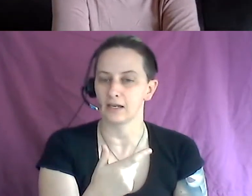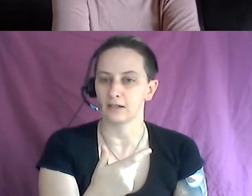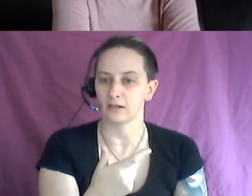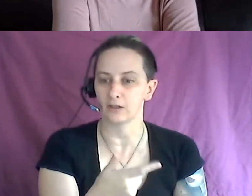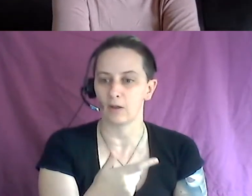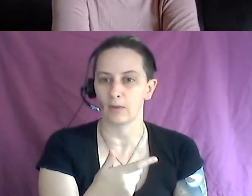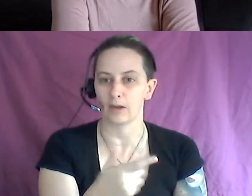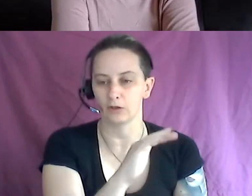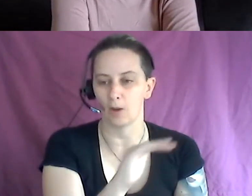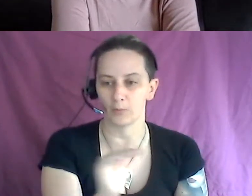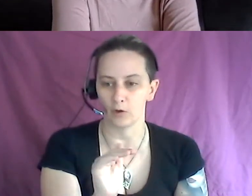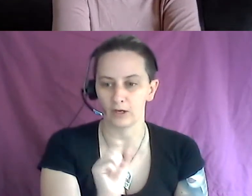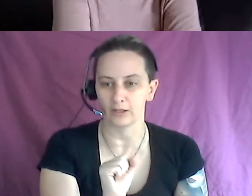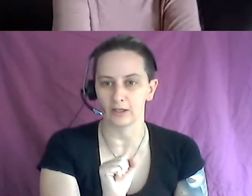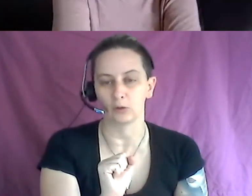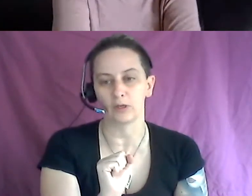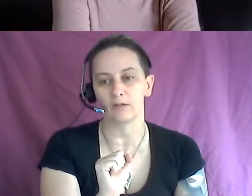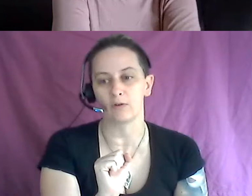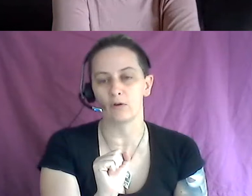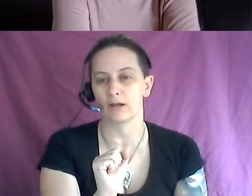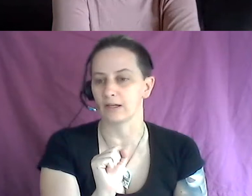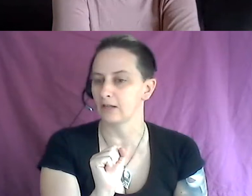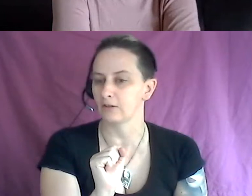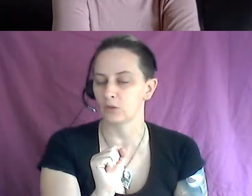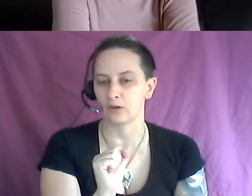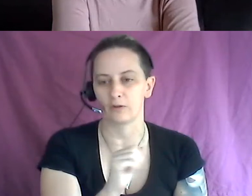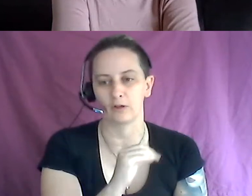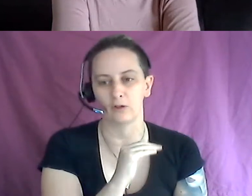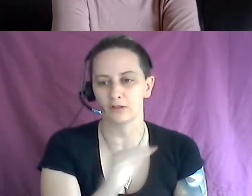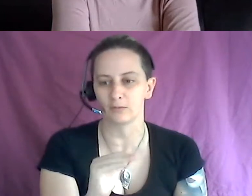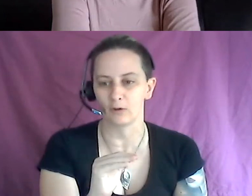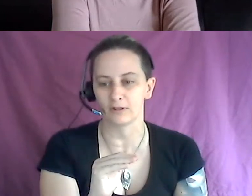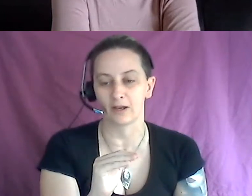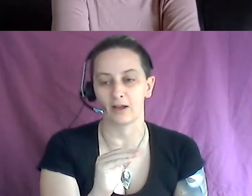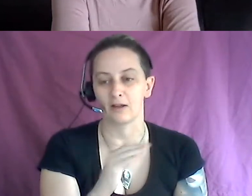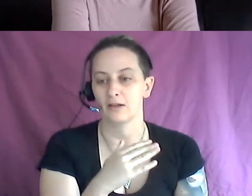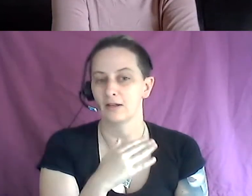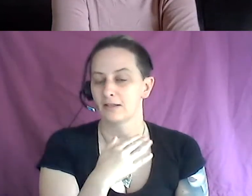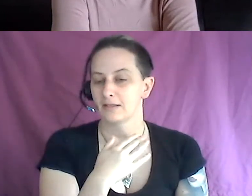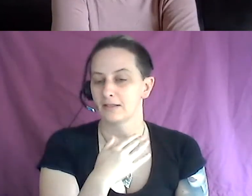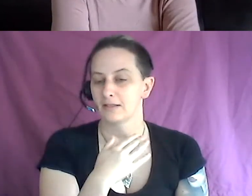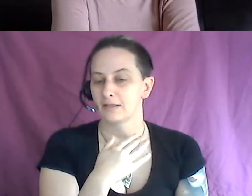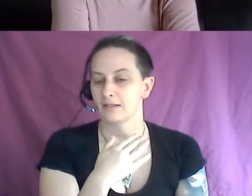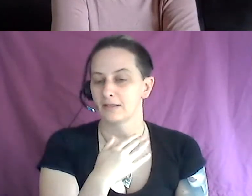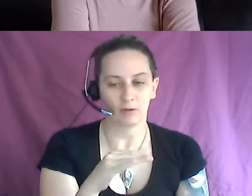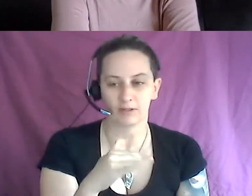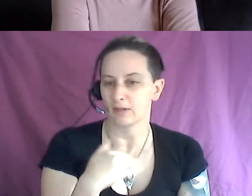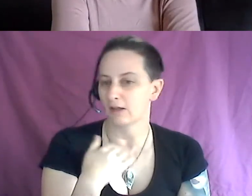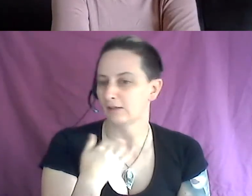that in Signbank. You type the word in that you're looking for. And in English, we know there are lots of words that sound similar, spelt